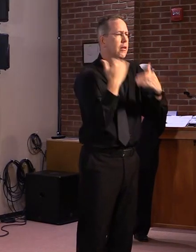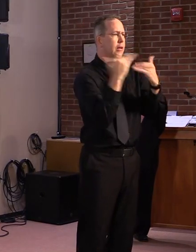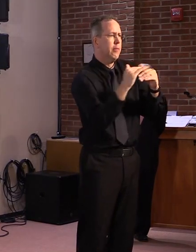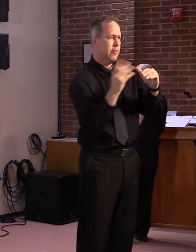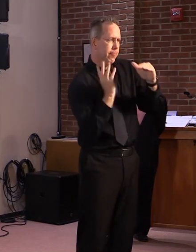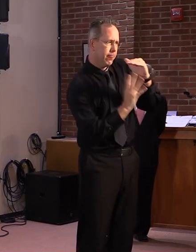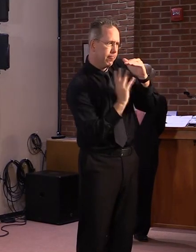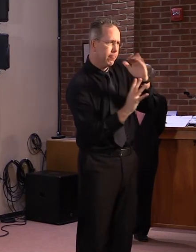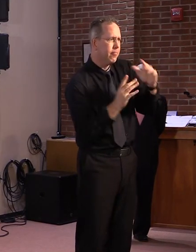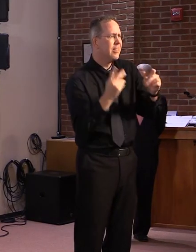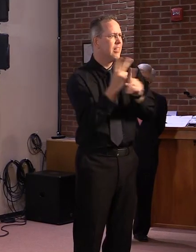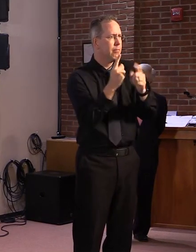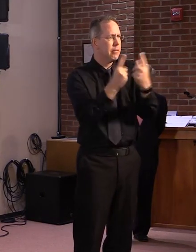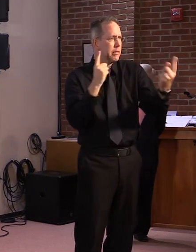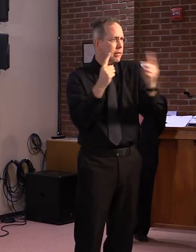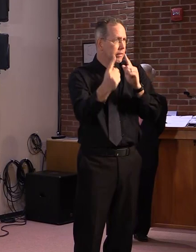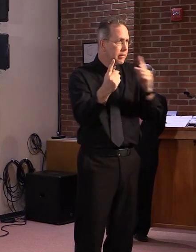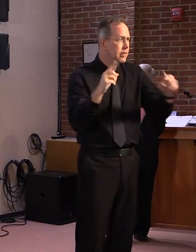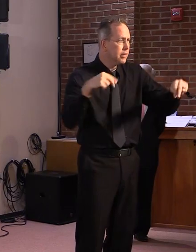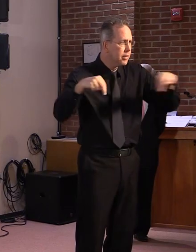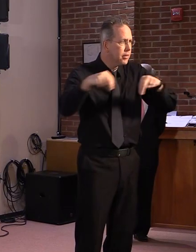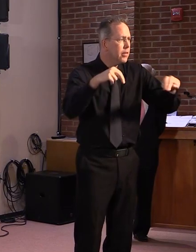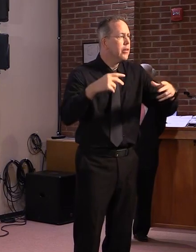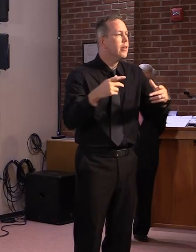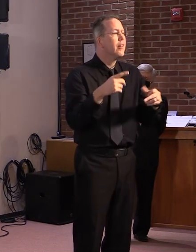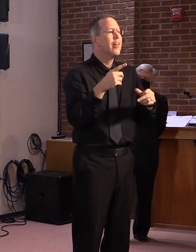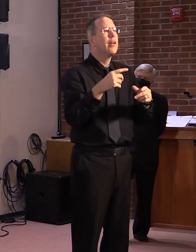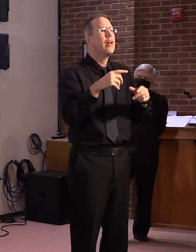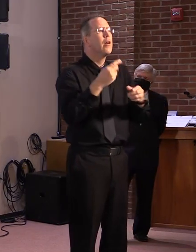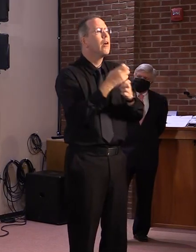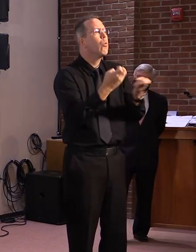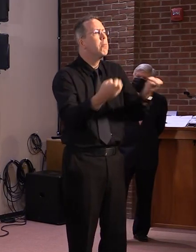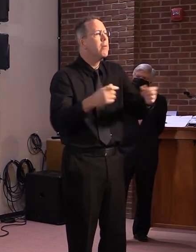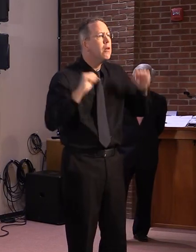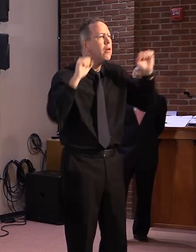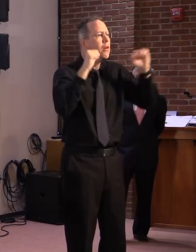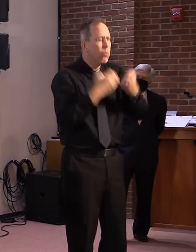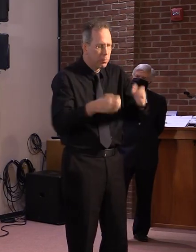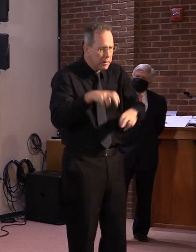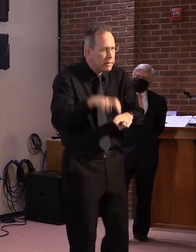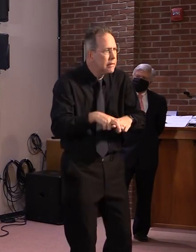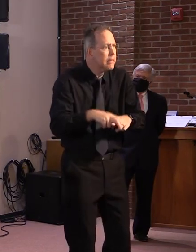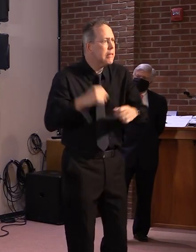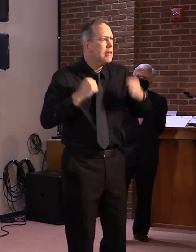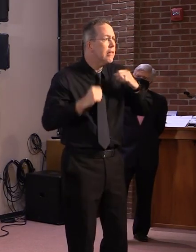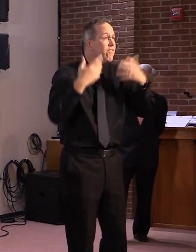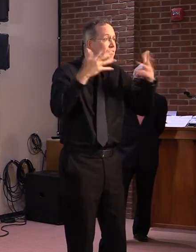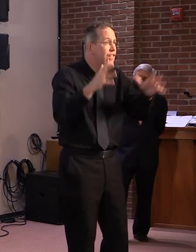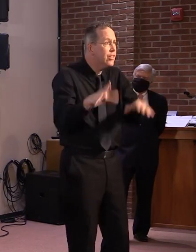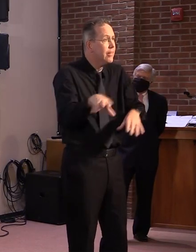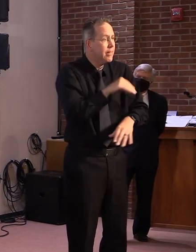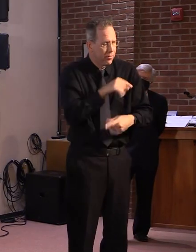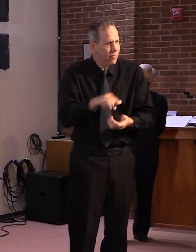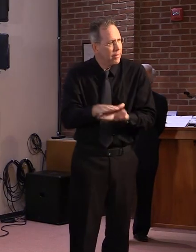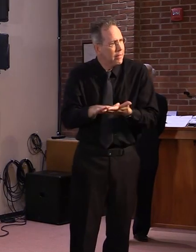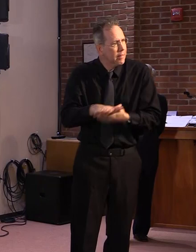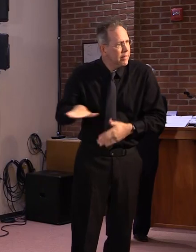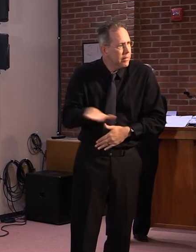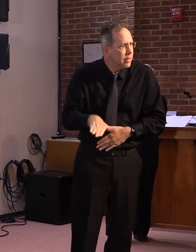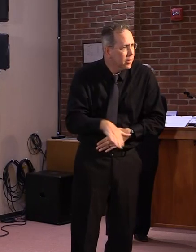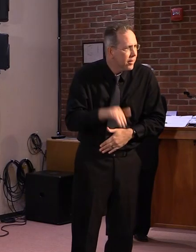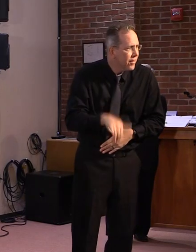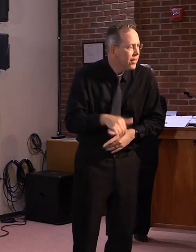lot of regulations around cleaning the equipment and hygiene and so forth goes along with that. But I would say spinning